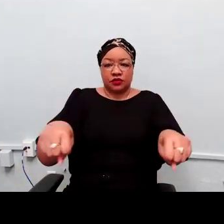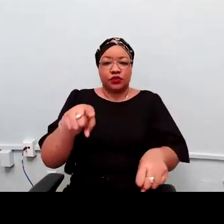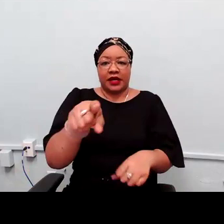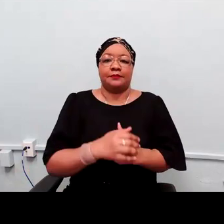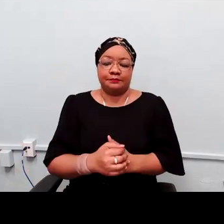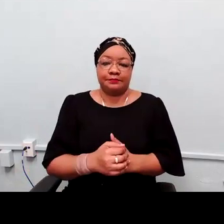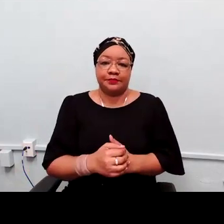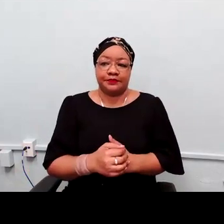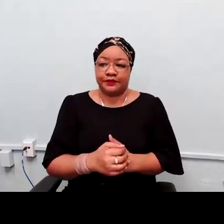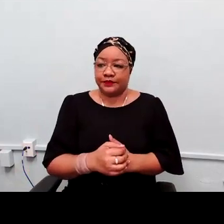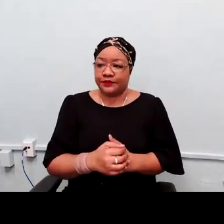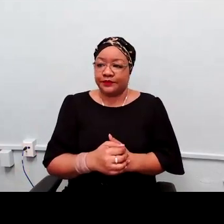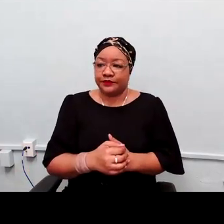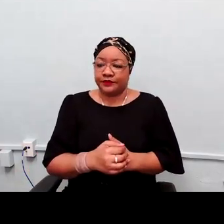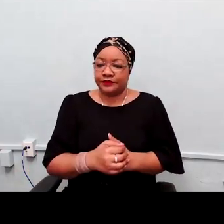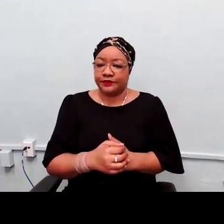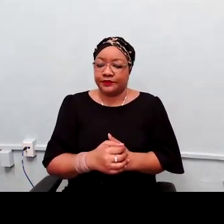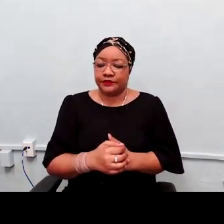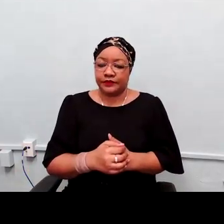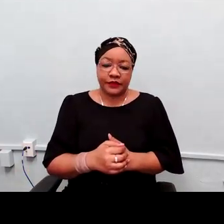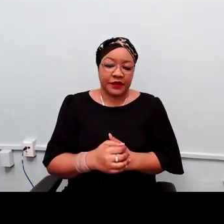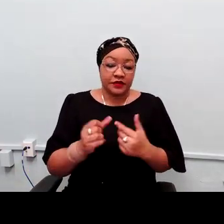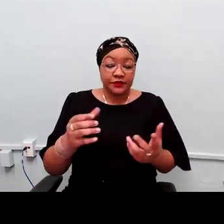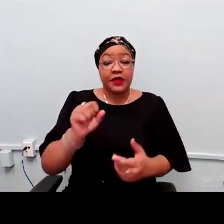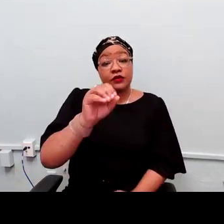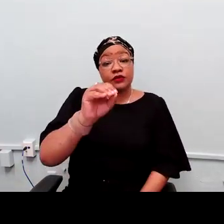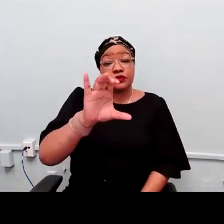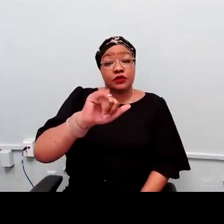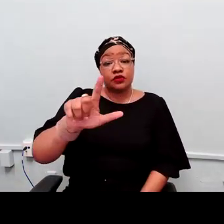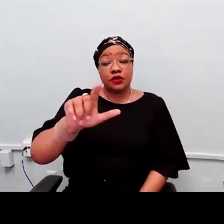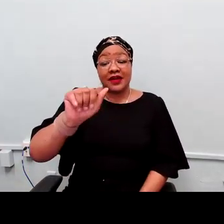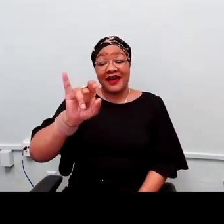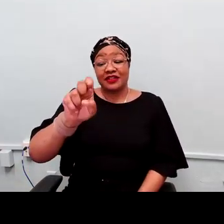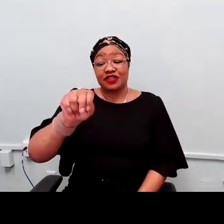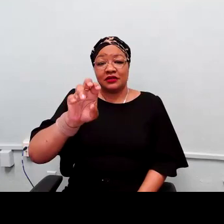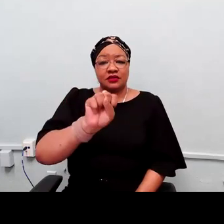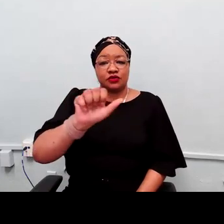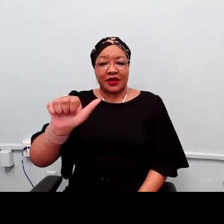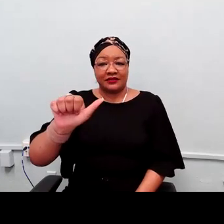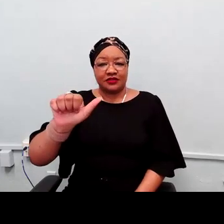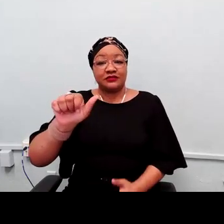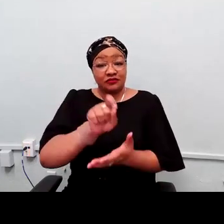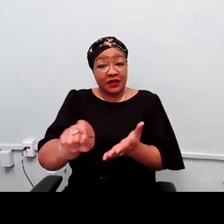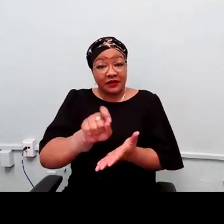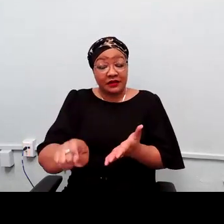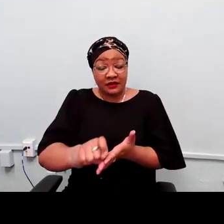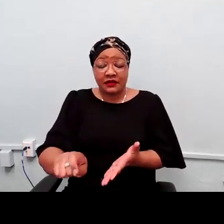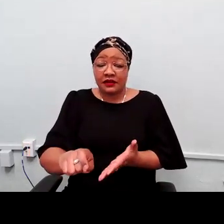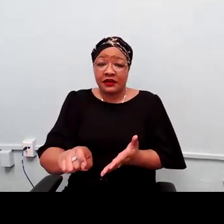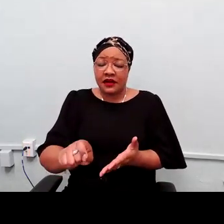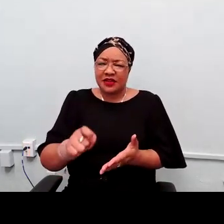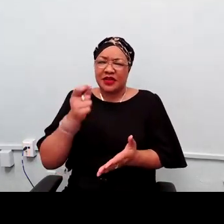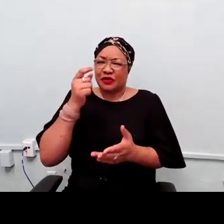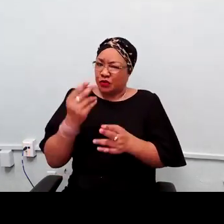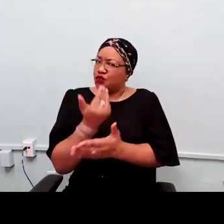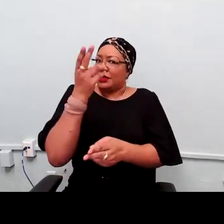the creative writing, social action, like social action writing, it's been recently named, but it's a longstanding